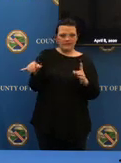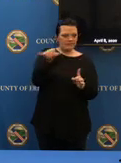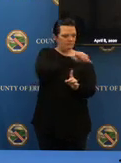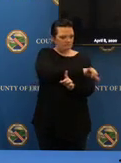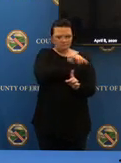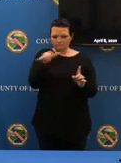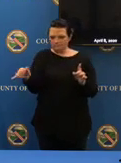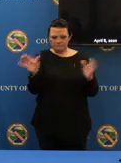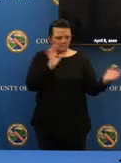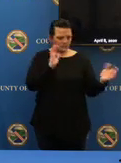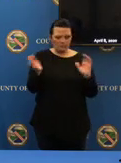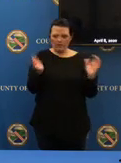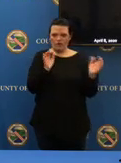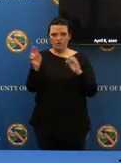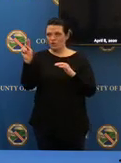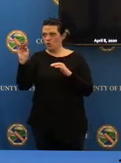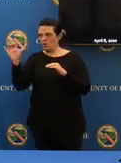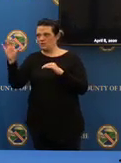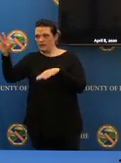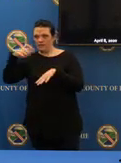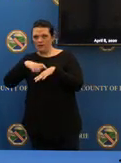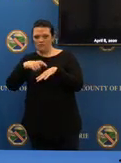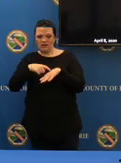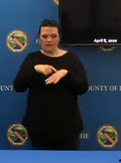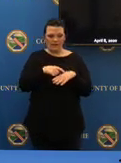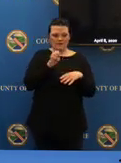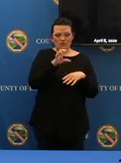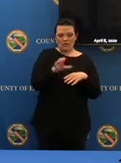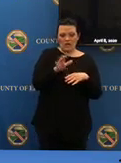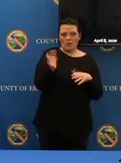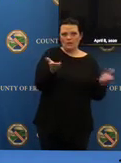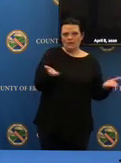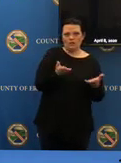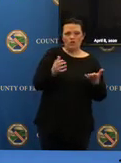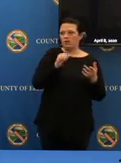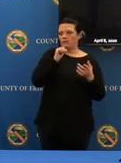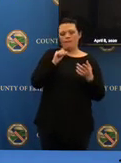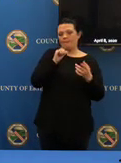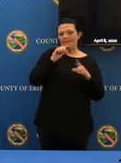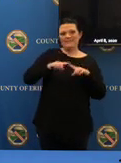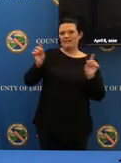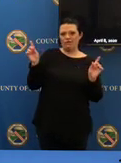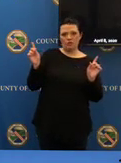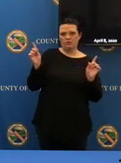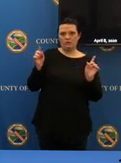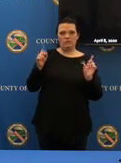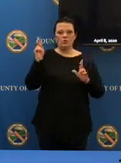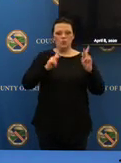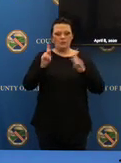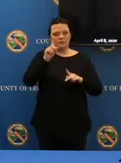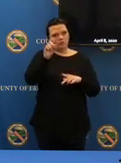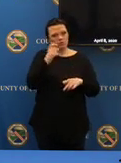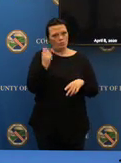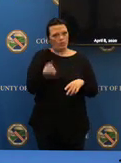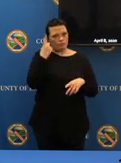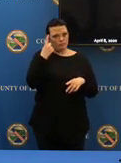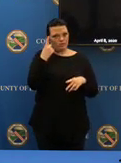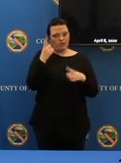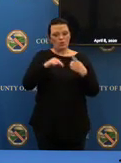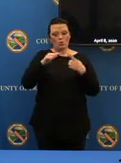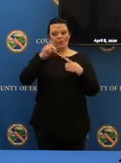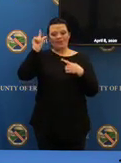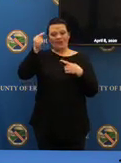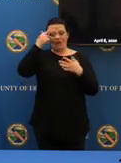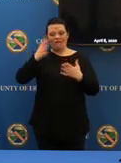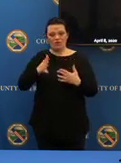they're dealing with in New York City in their timeline and what we're dealing with here. And I just want folks to understand that when the governor